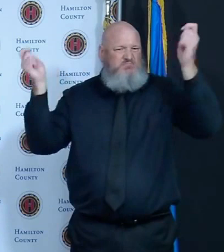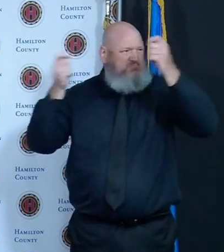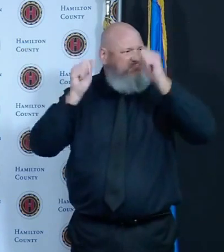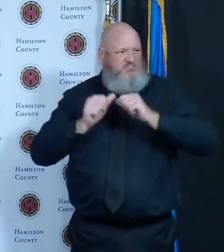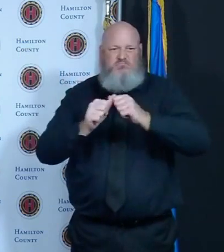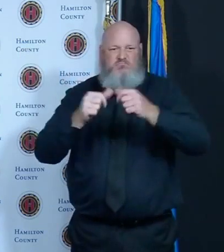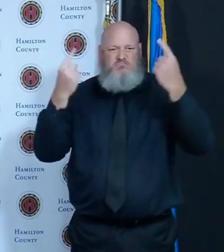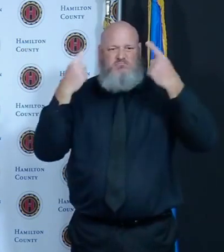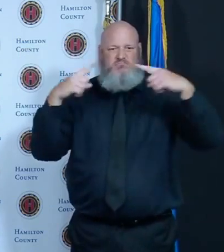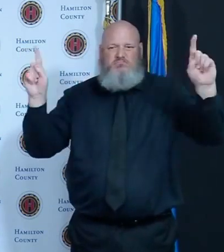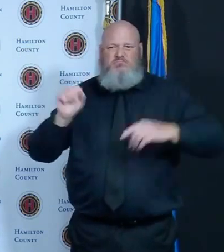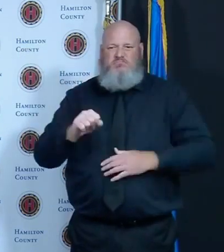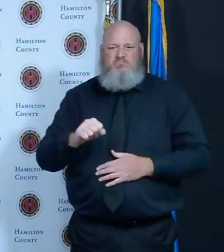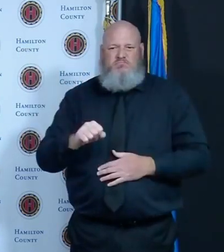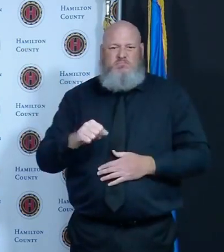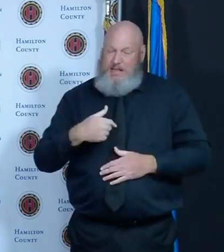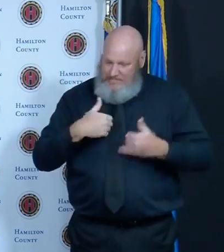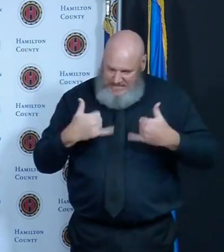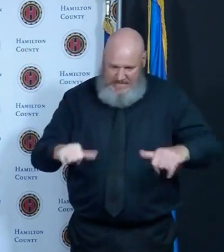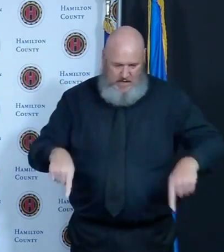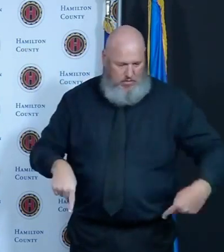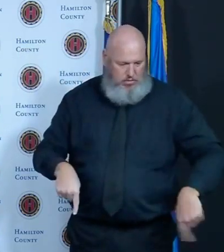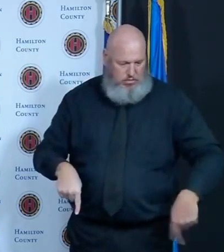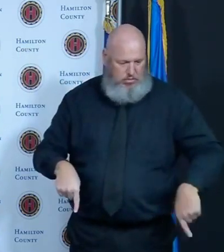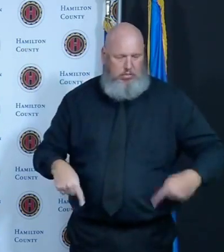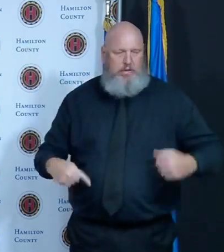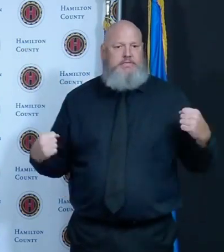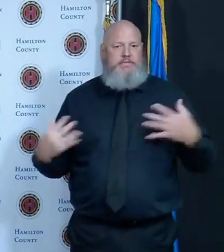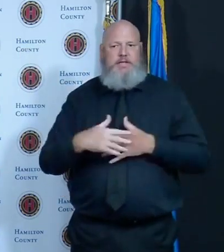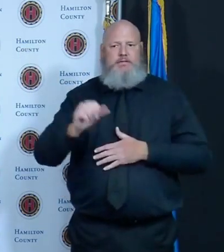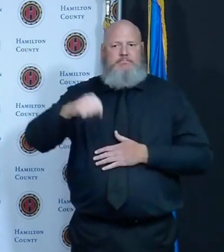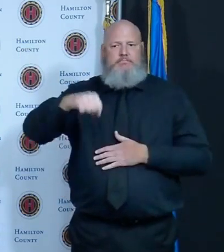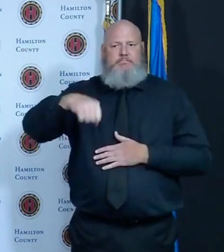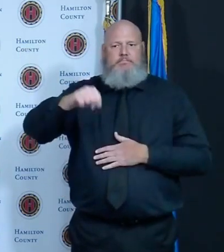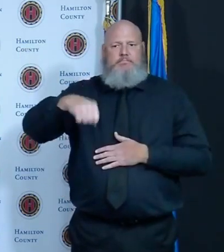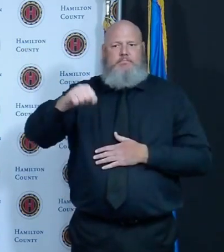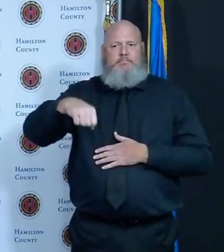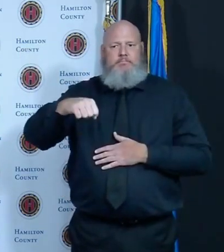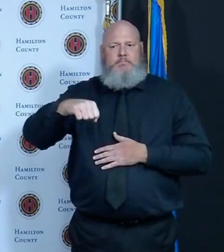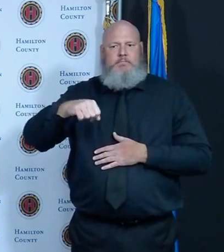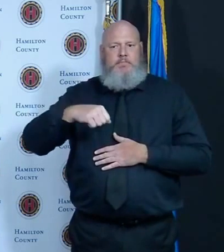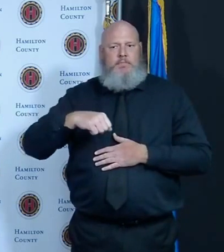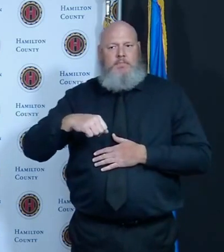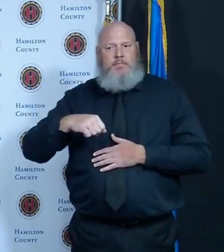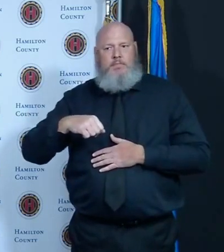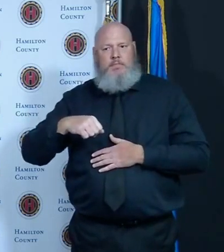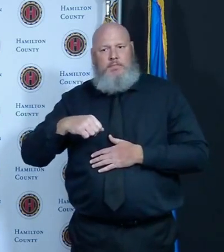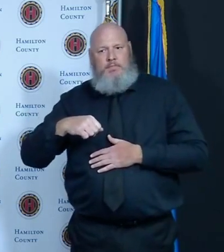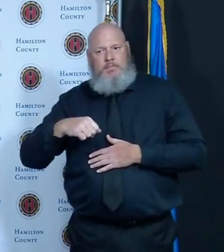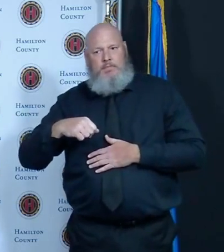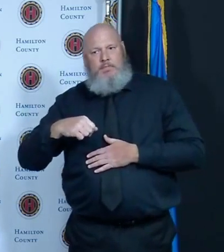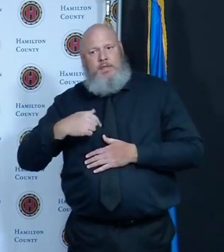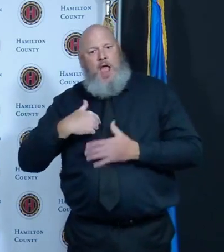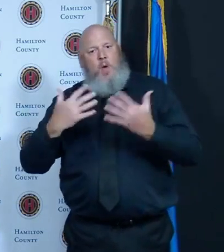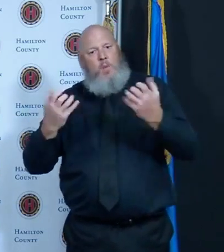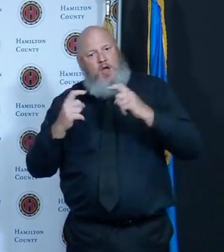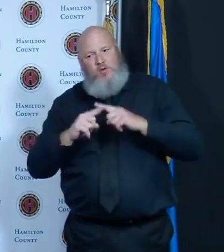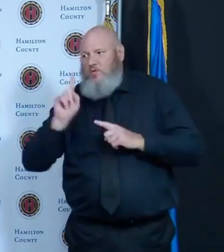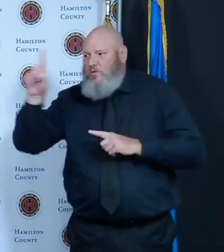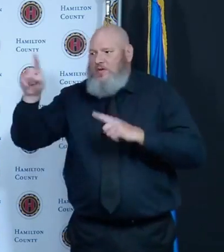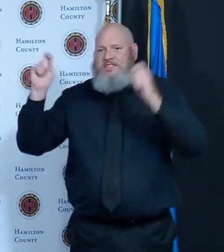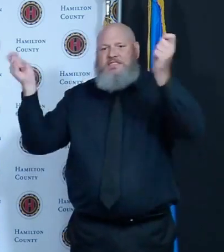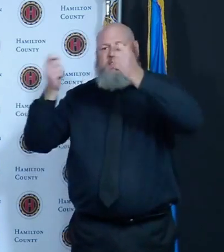not going to go maybe as we imagined. I thought that we would celebrate by all going to my favorite bar and, you know, phoning up,